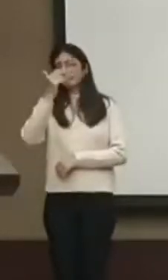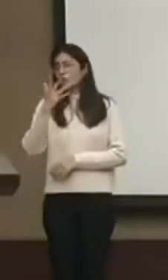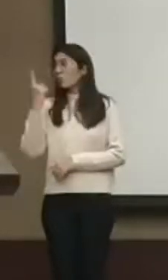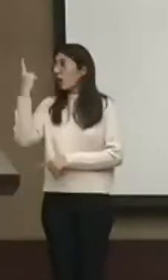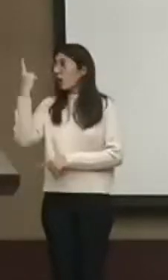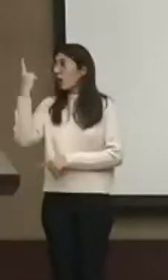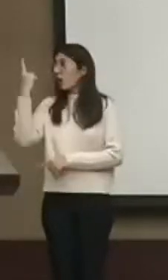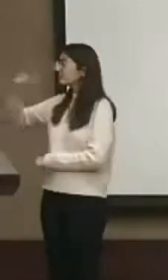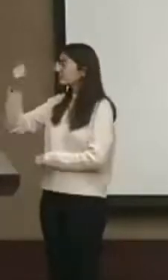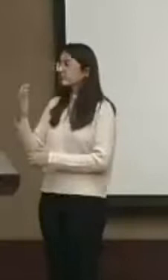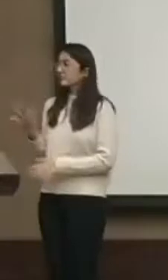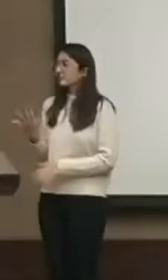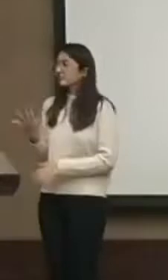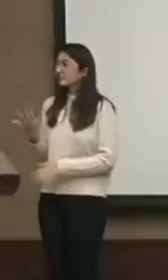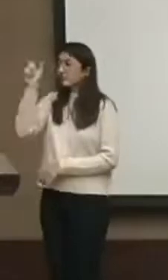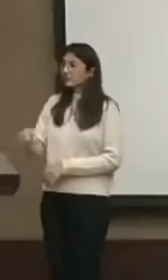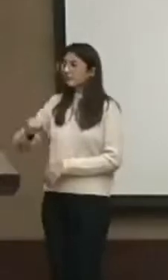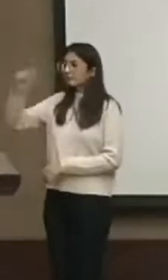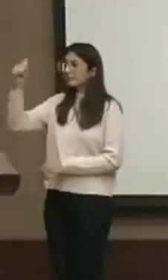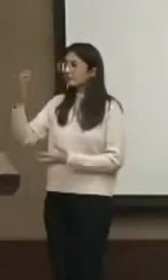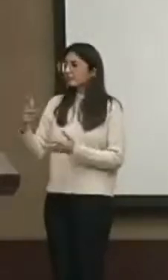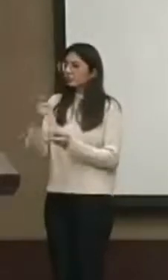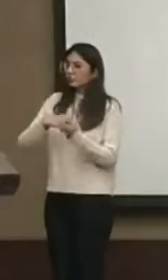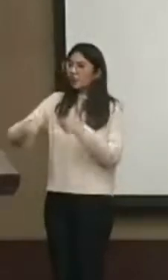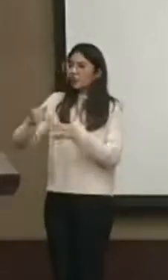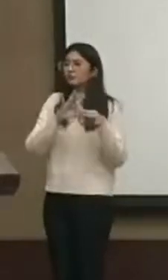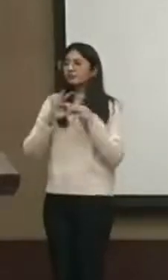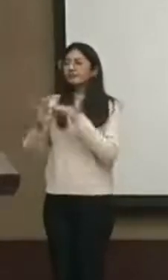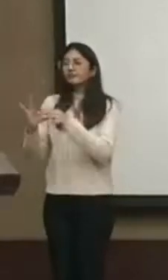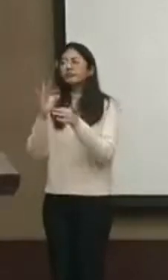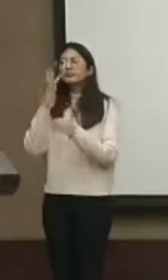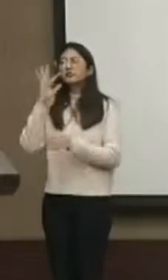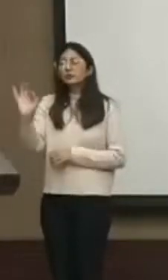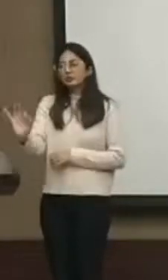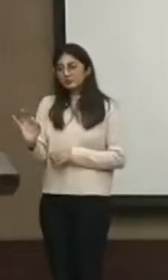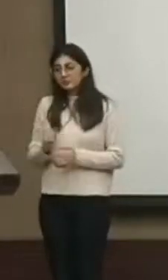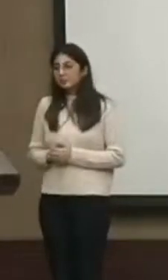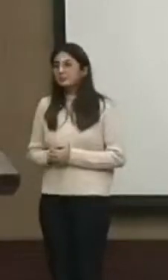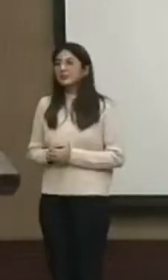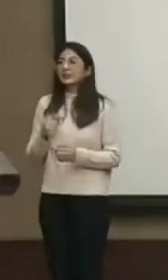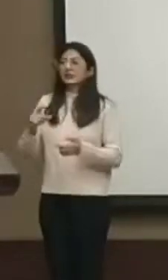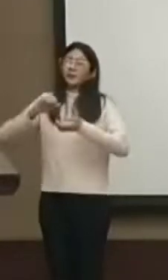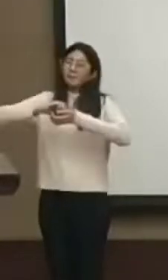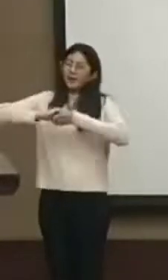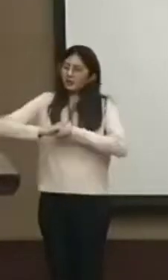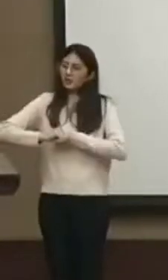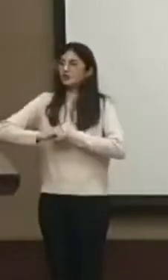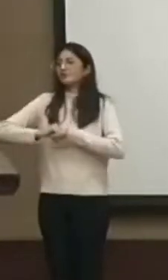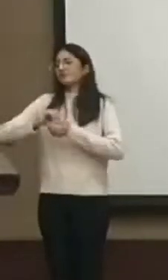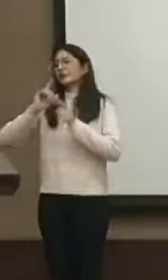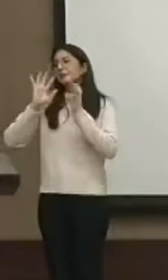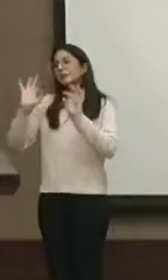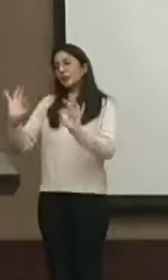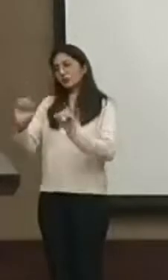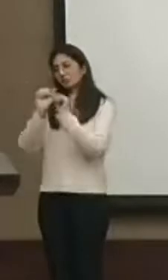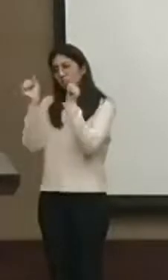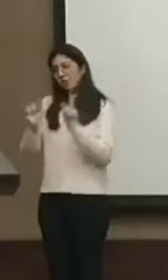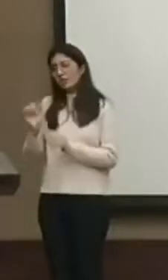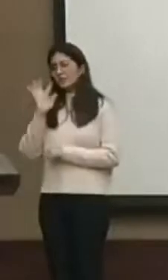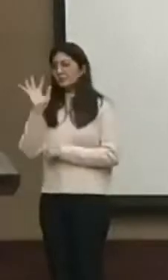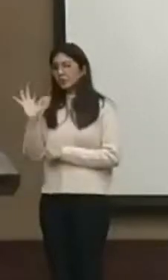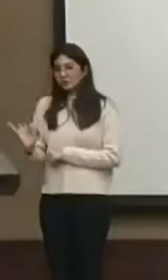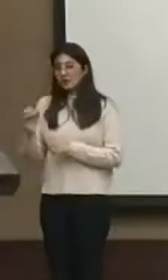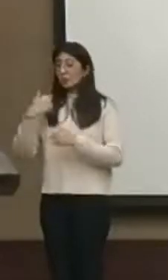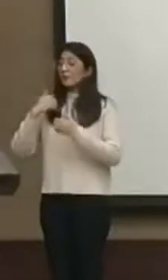one person can achieve the goal that we are setting ourselves out for. It is a partnership-driven model, and that's why we partner